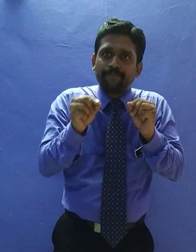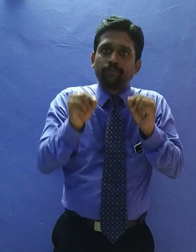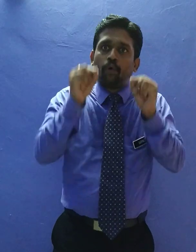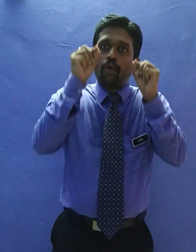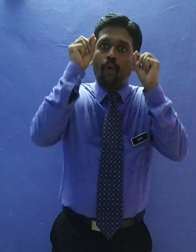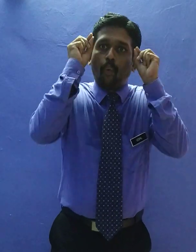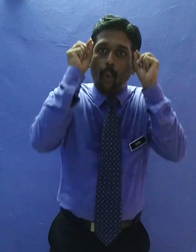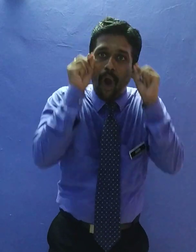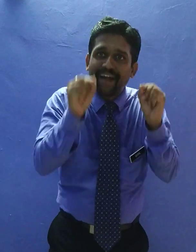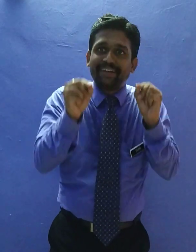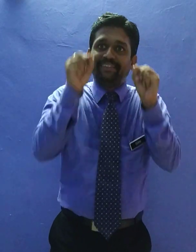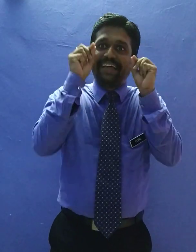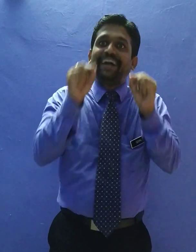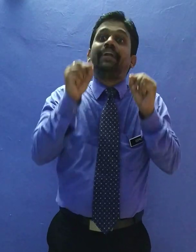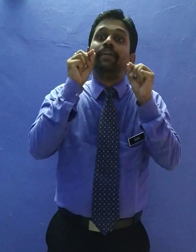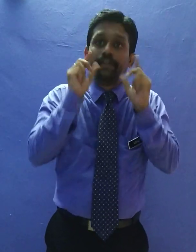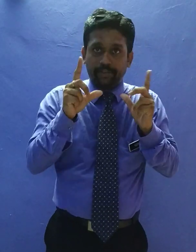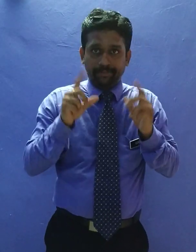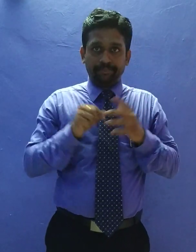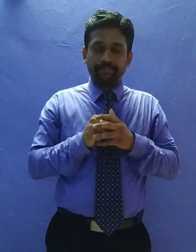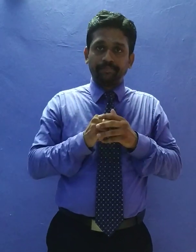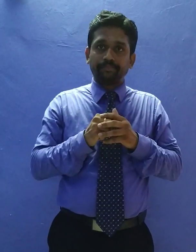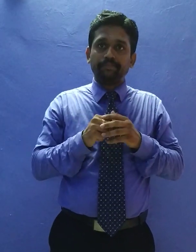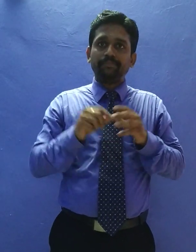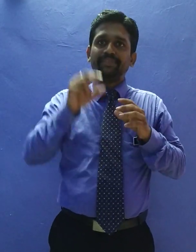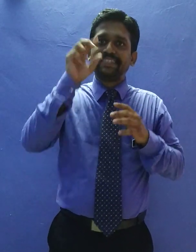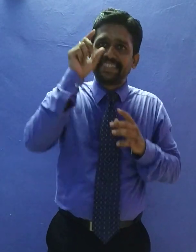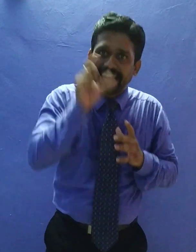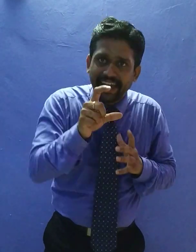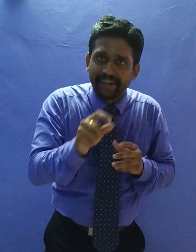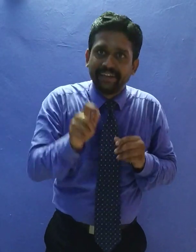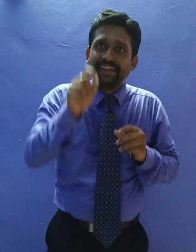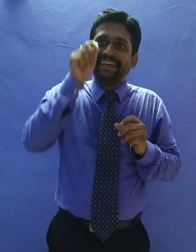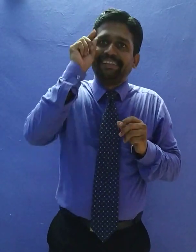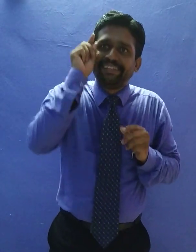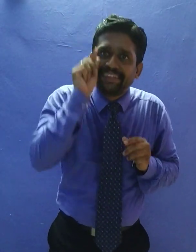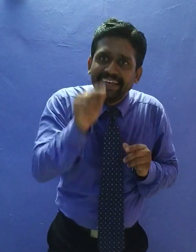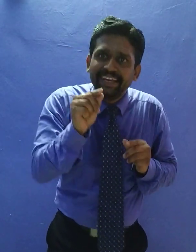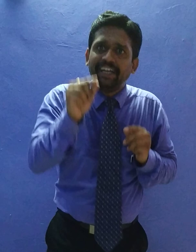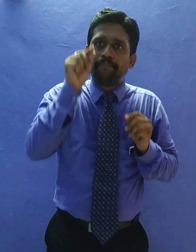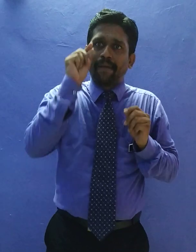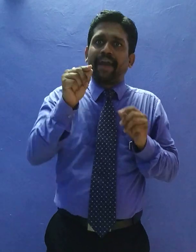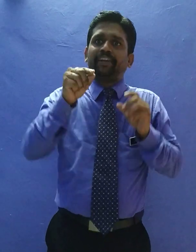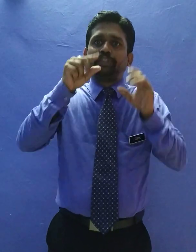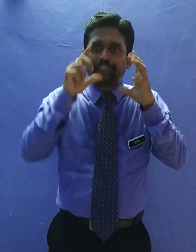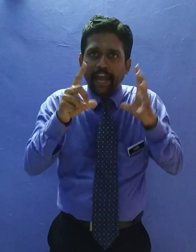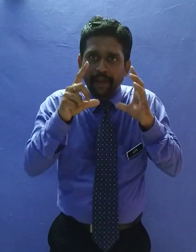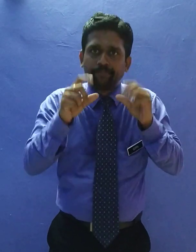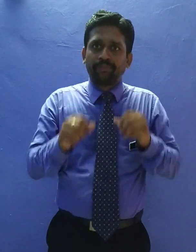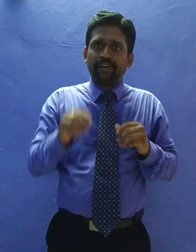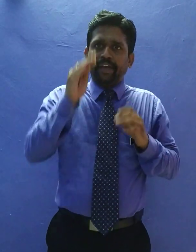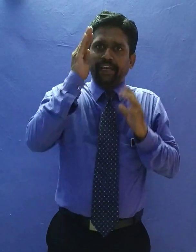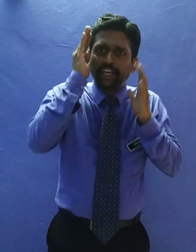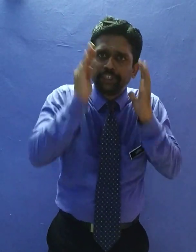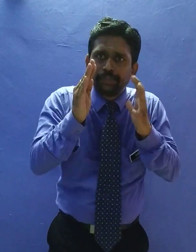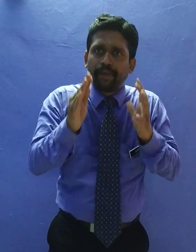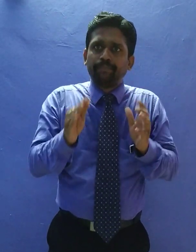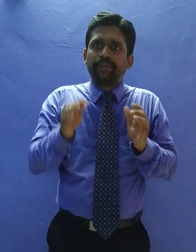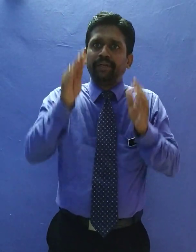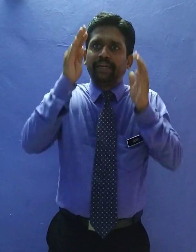them what they learned. Second, think, pair, share. Each member in